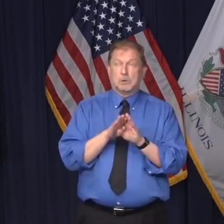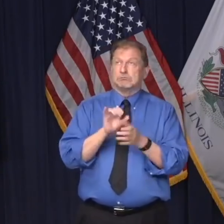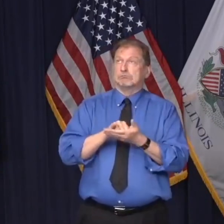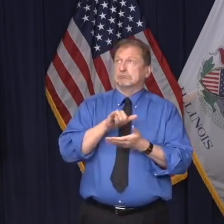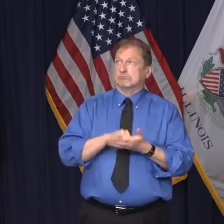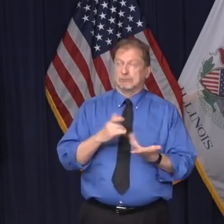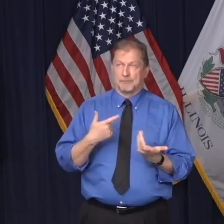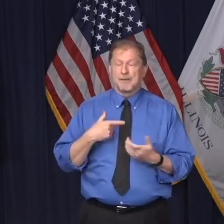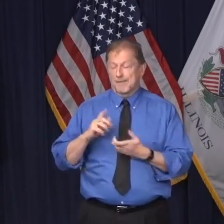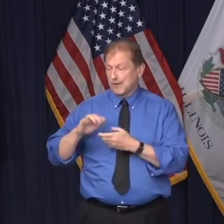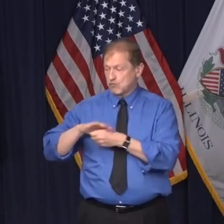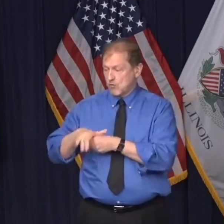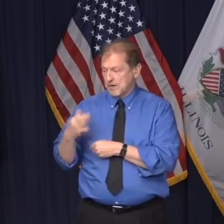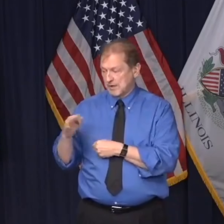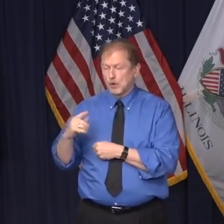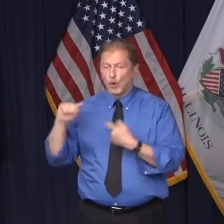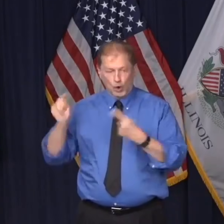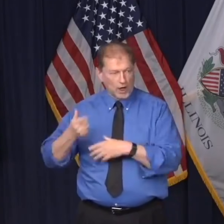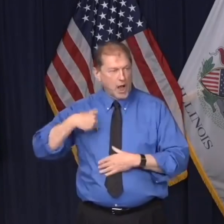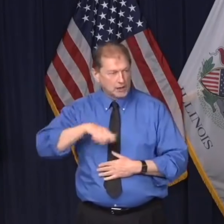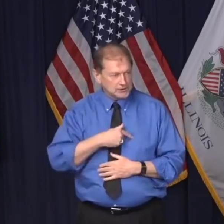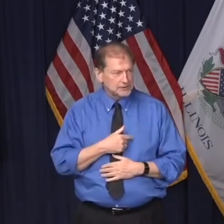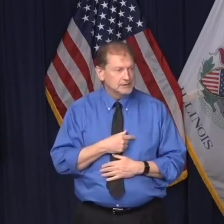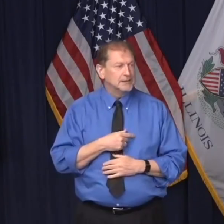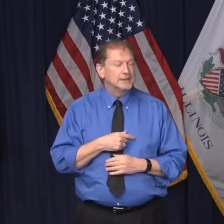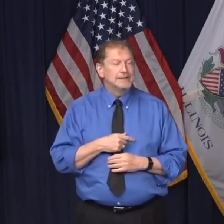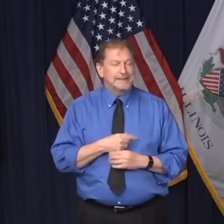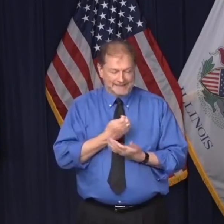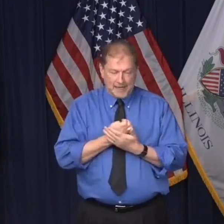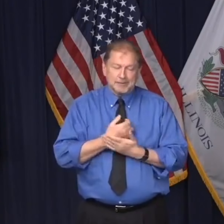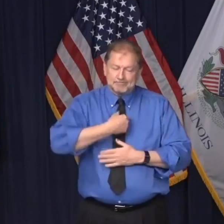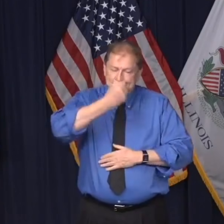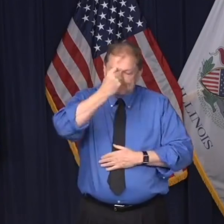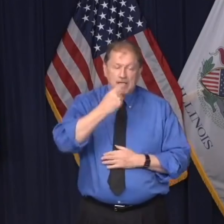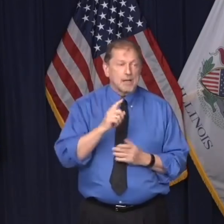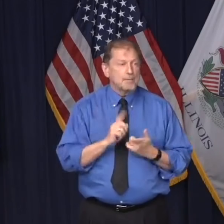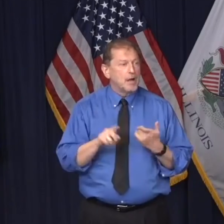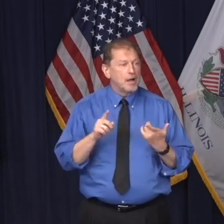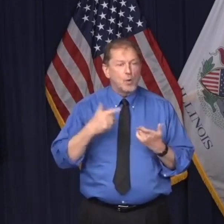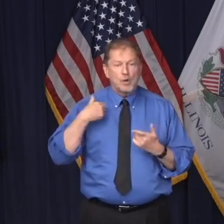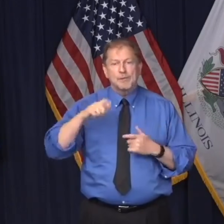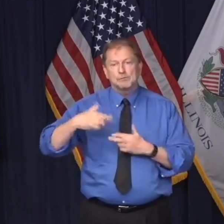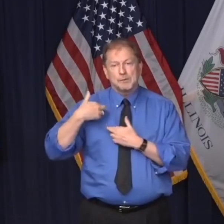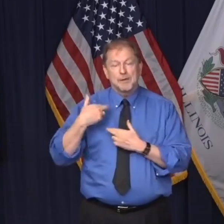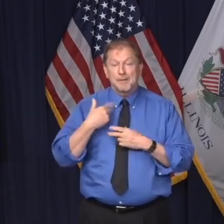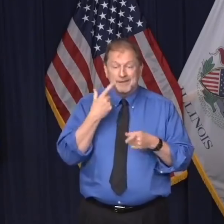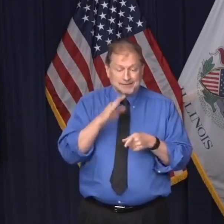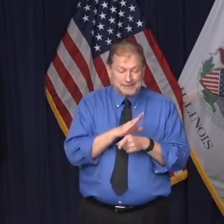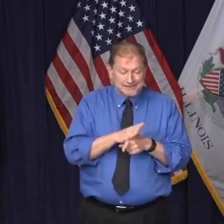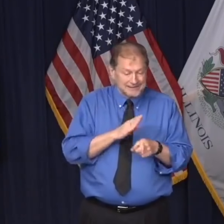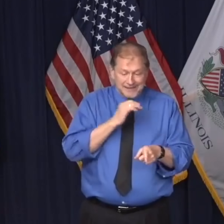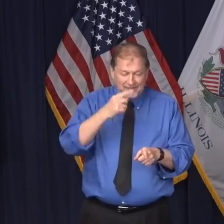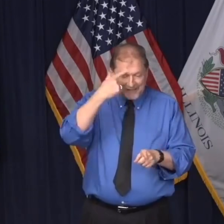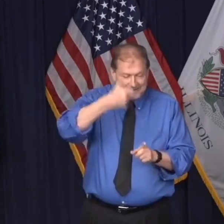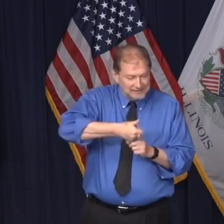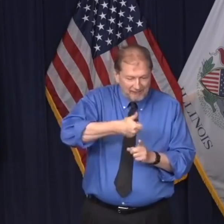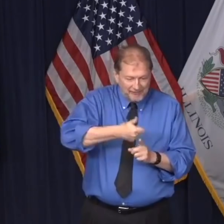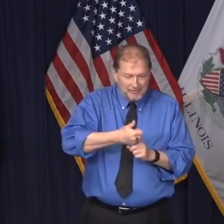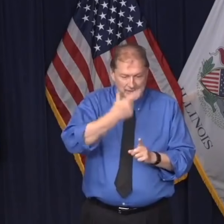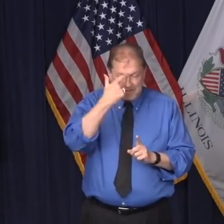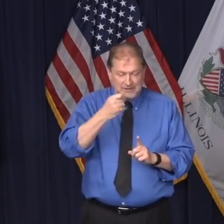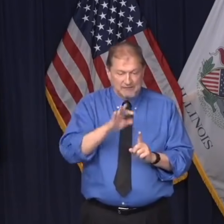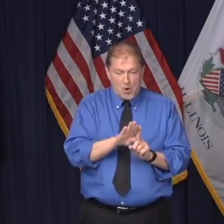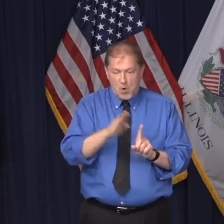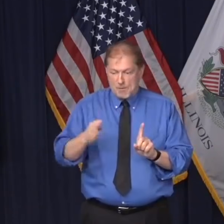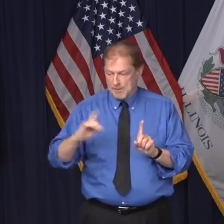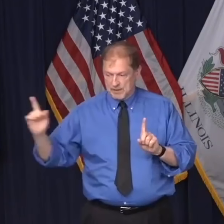has caused. But we have to be responsible because it's not just you, the business owner, that you're